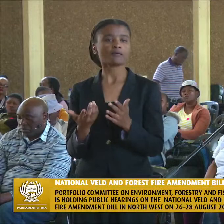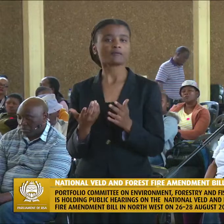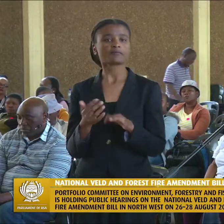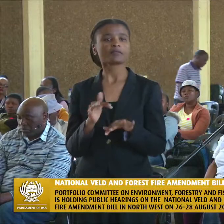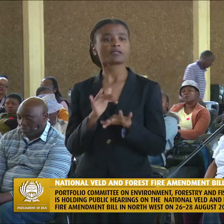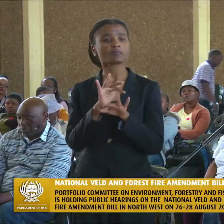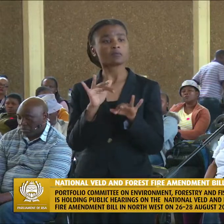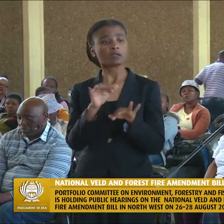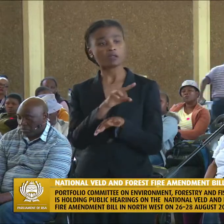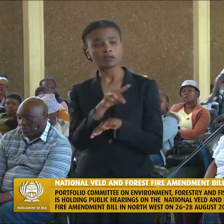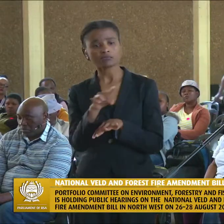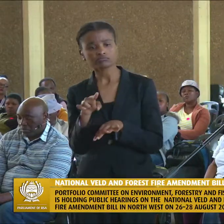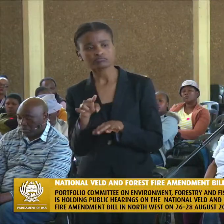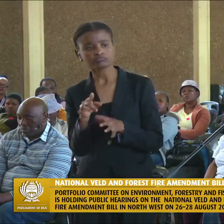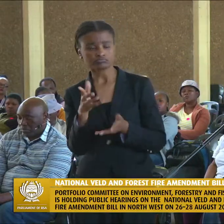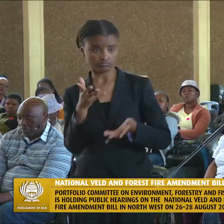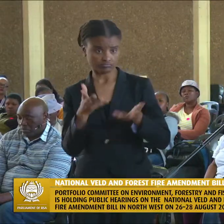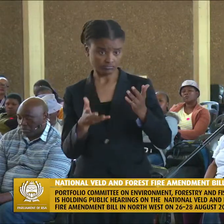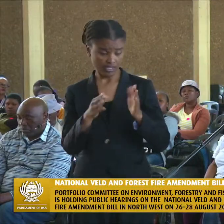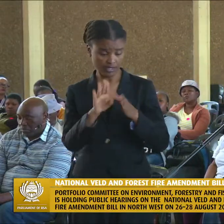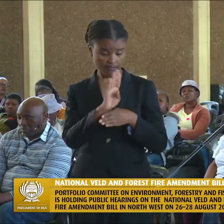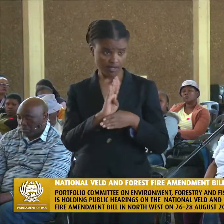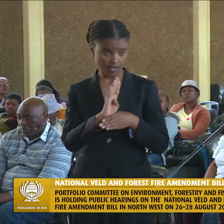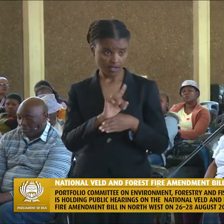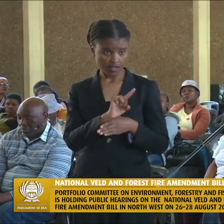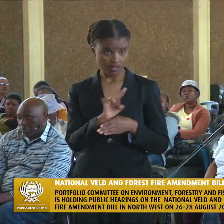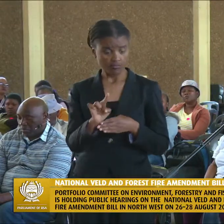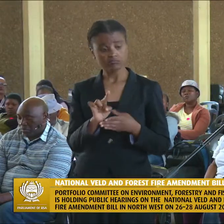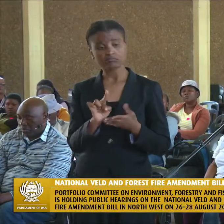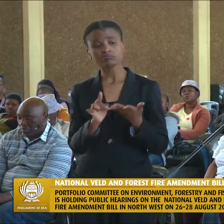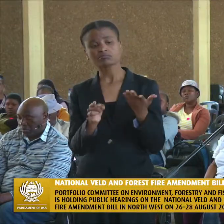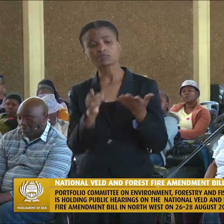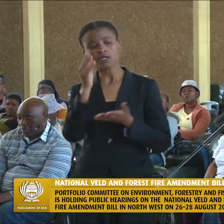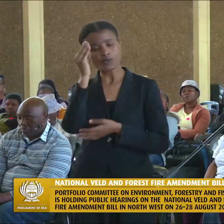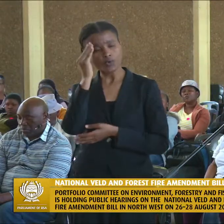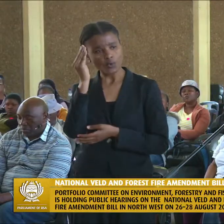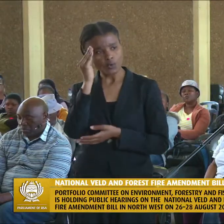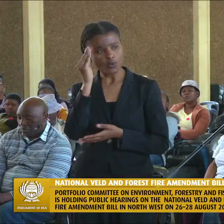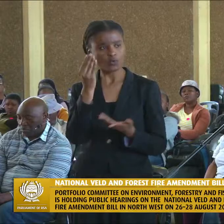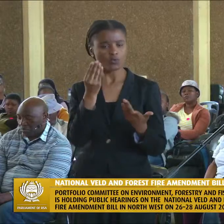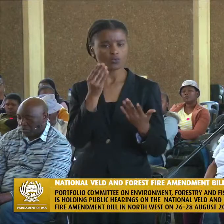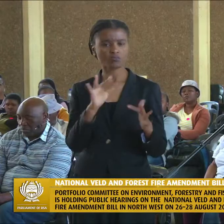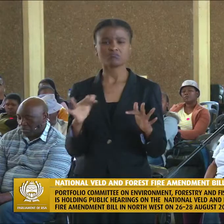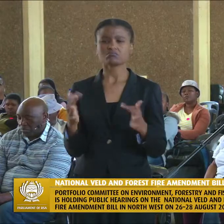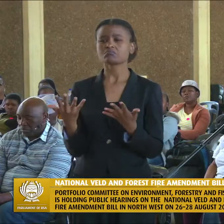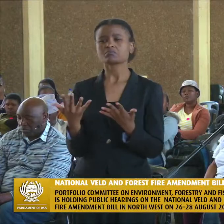have the knowledge of this bill that we are discussing today